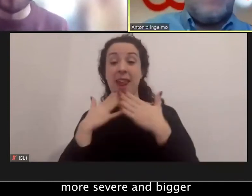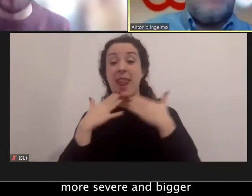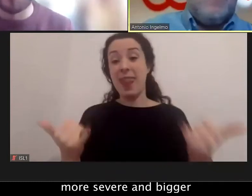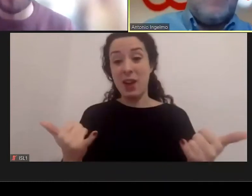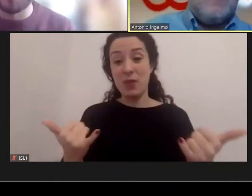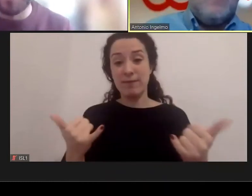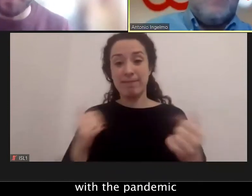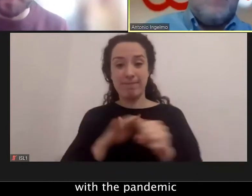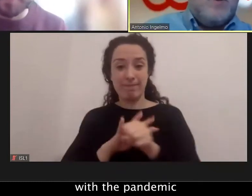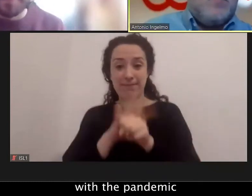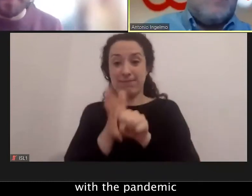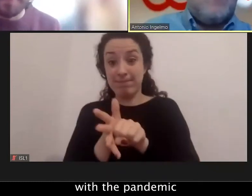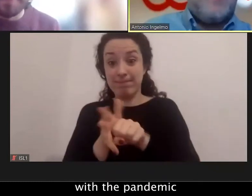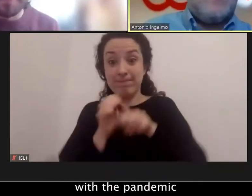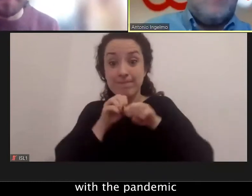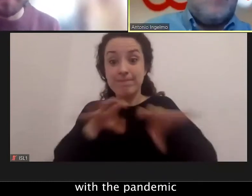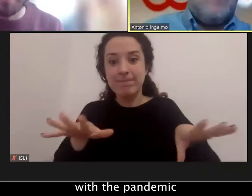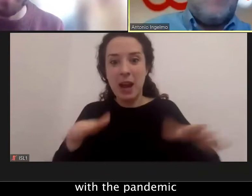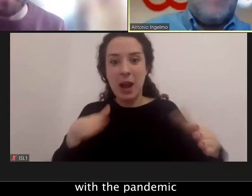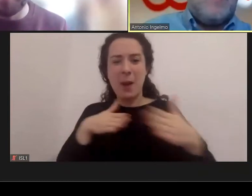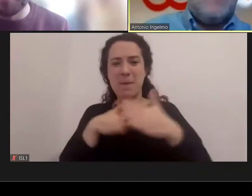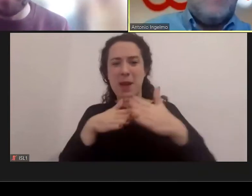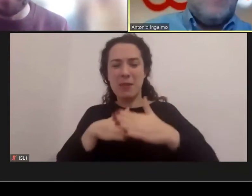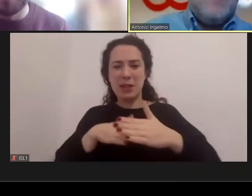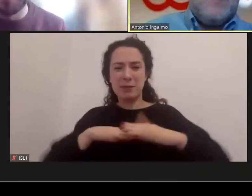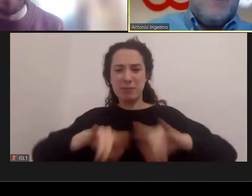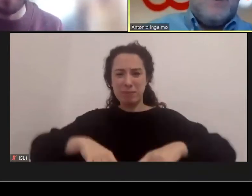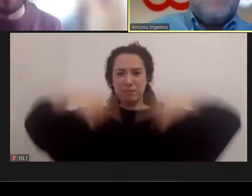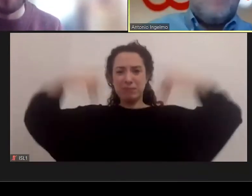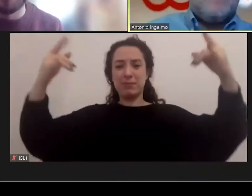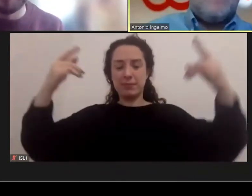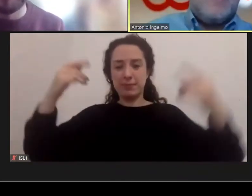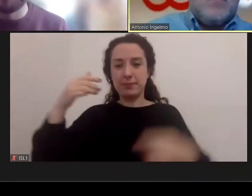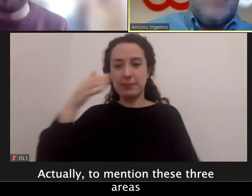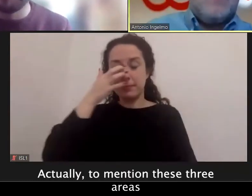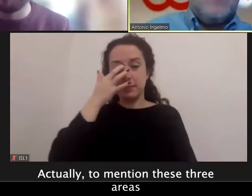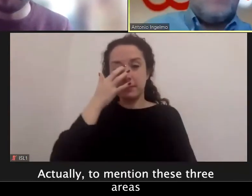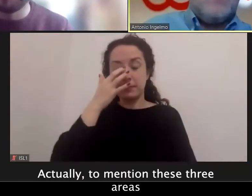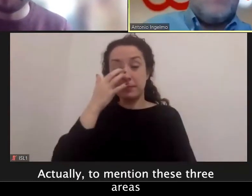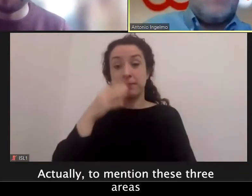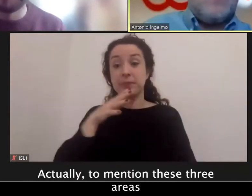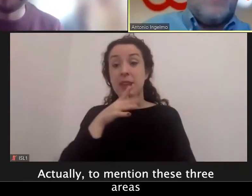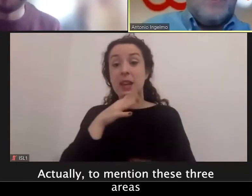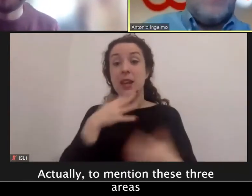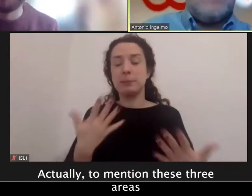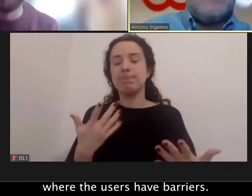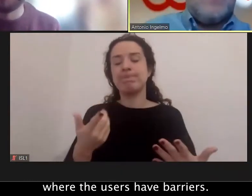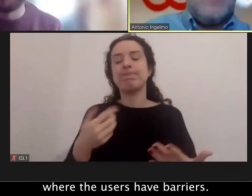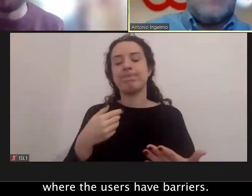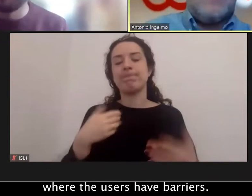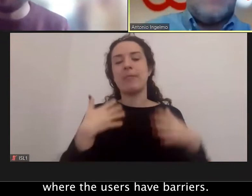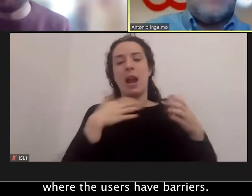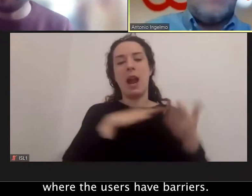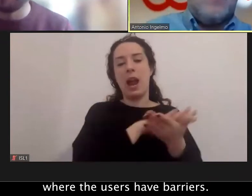severe and bigger with the pandemic. Actually, you mentioned these 3 areas